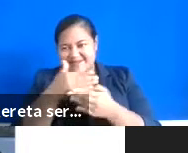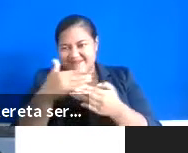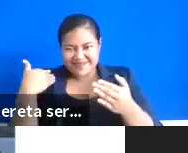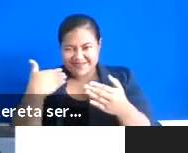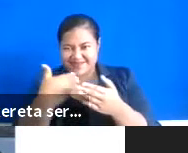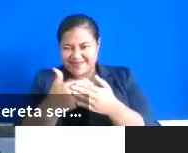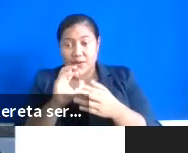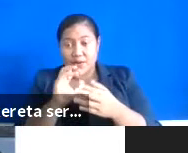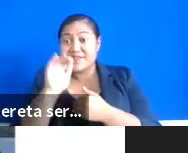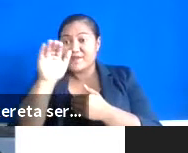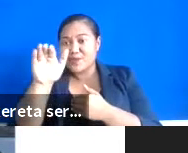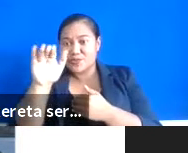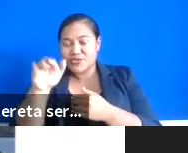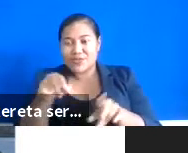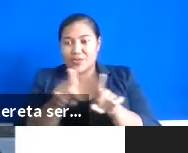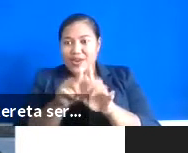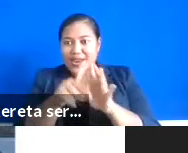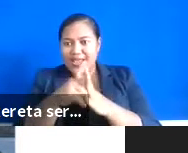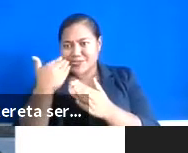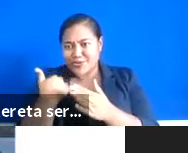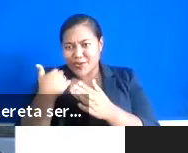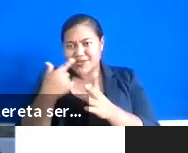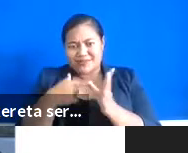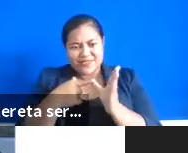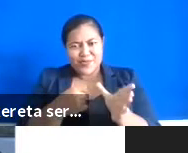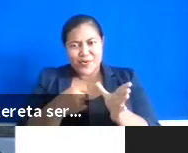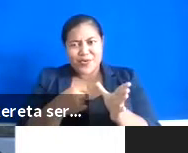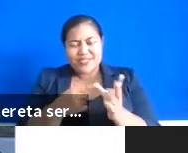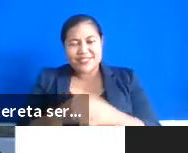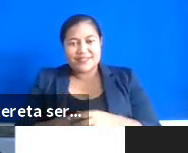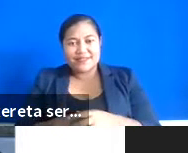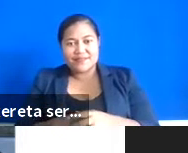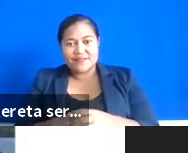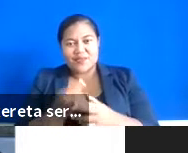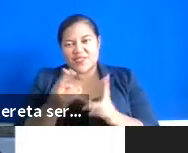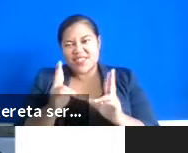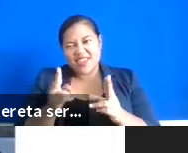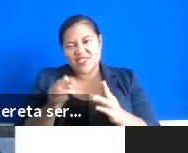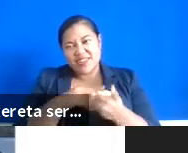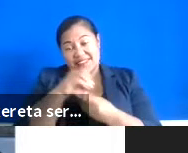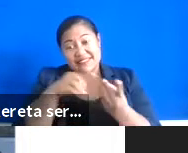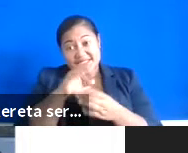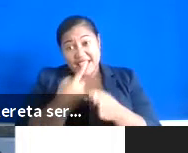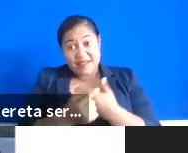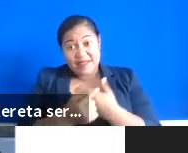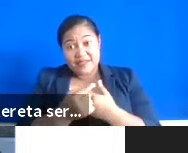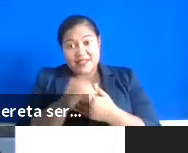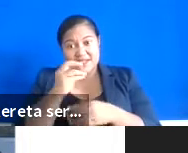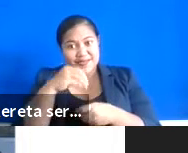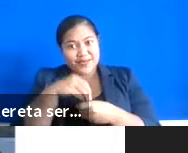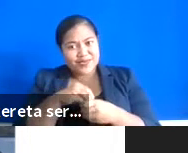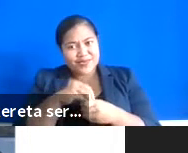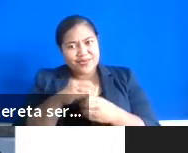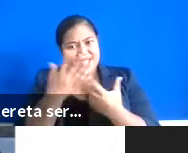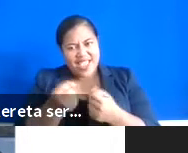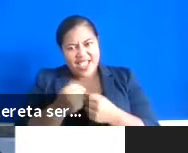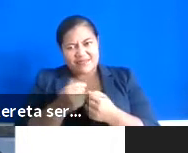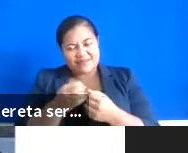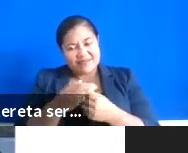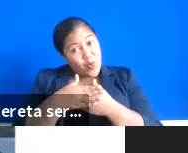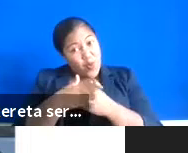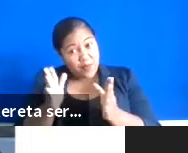unlike short-term responses um with natural disasters which might include um relaxing or fishing regulations to